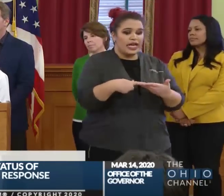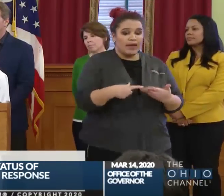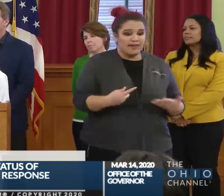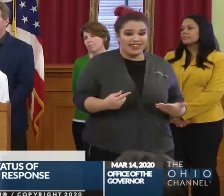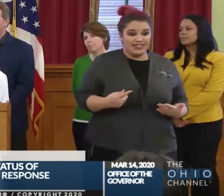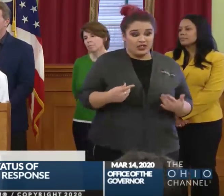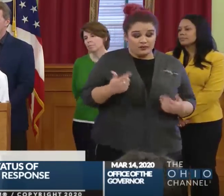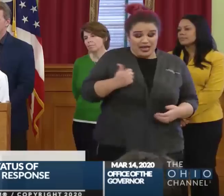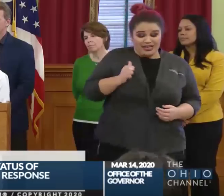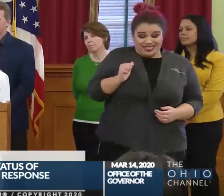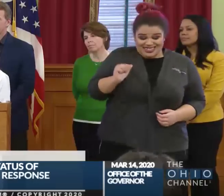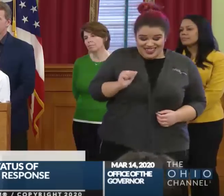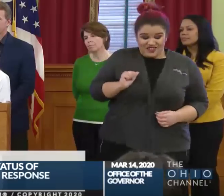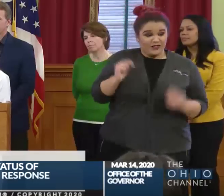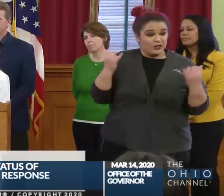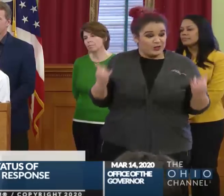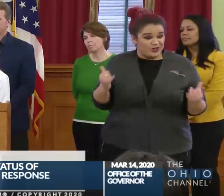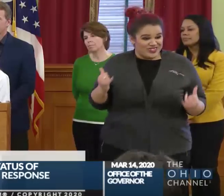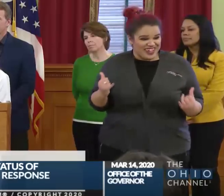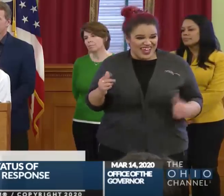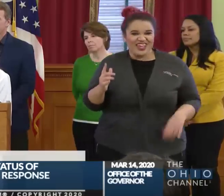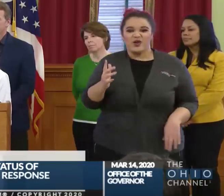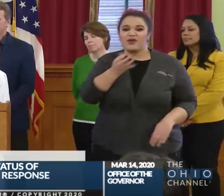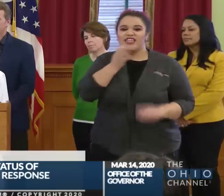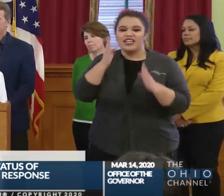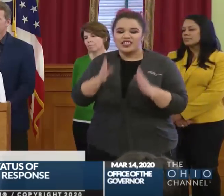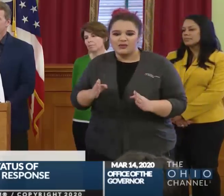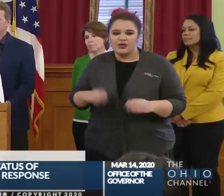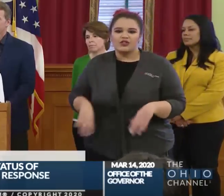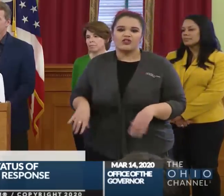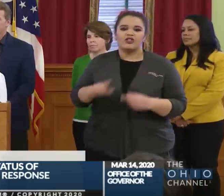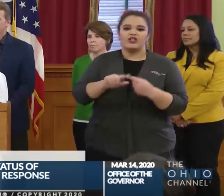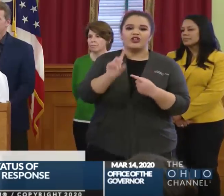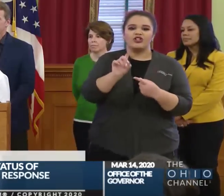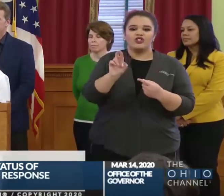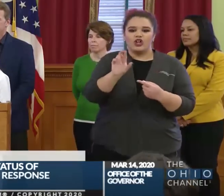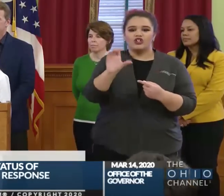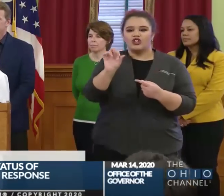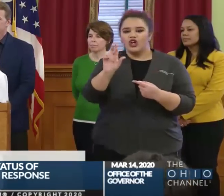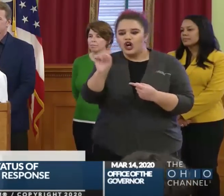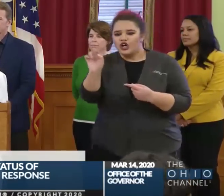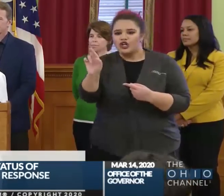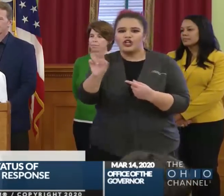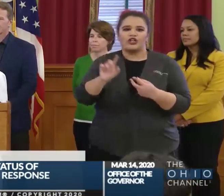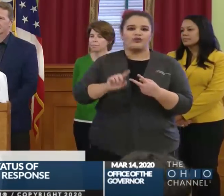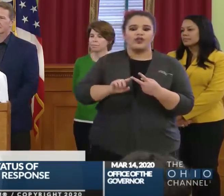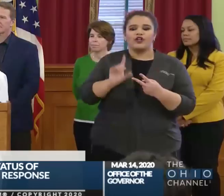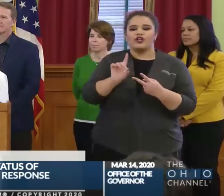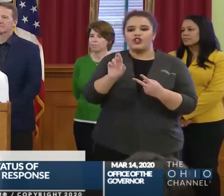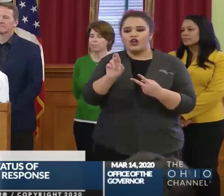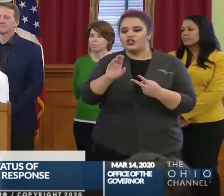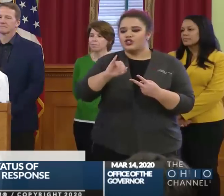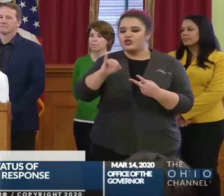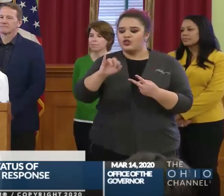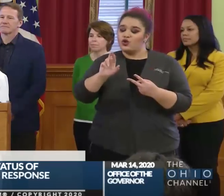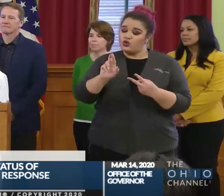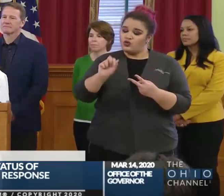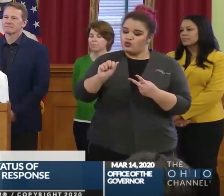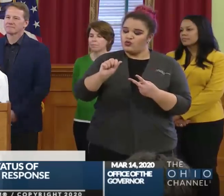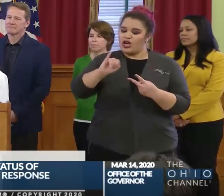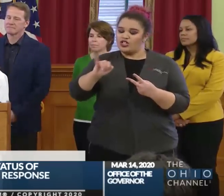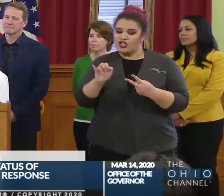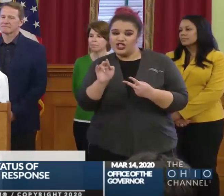with the experts, Dr. Carter Mecker, Dr. Rajiv Venkaya, talking about this because, for the people who have thought this